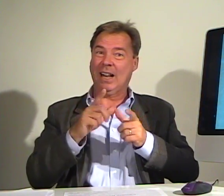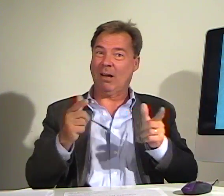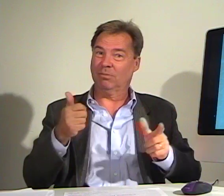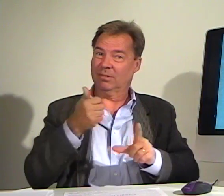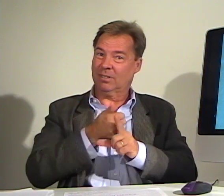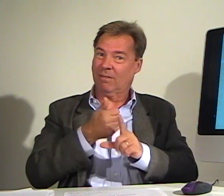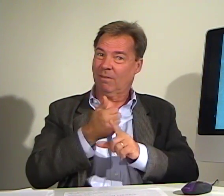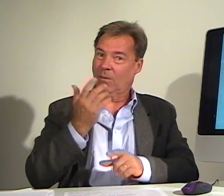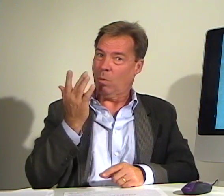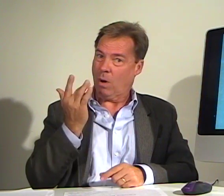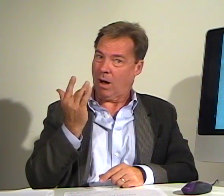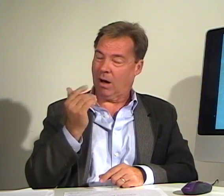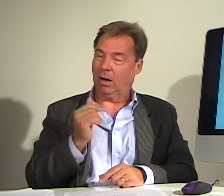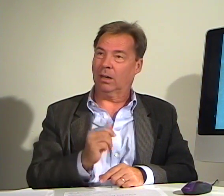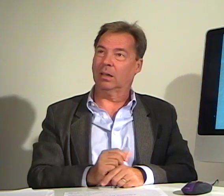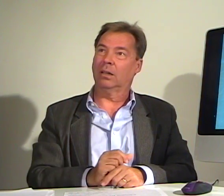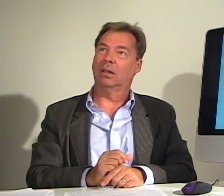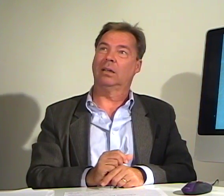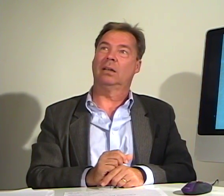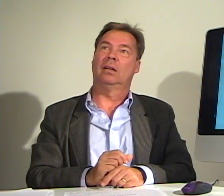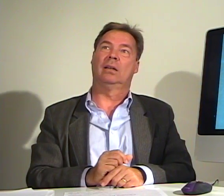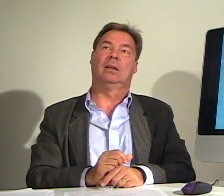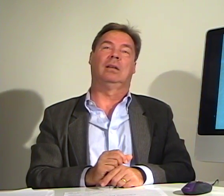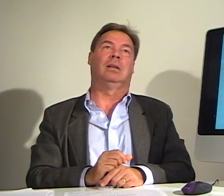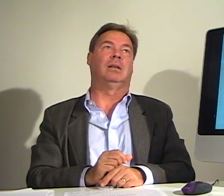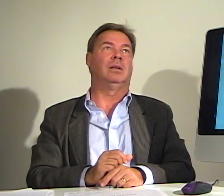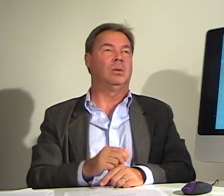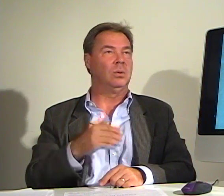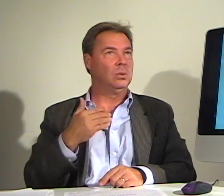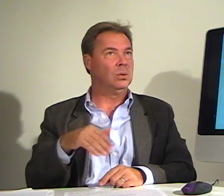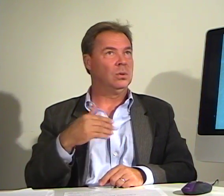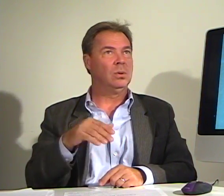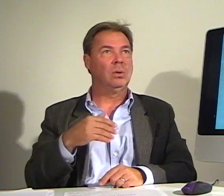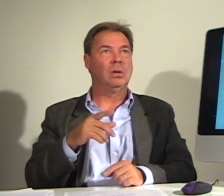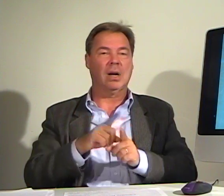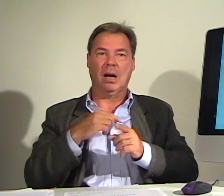the notion of American Sign Language and universal design